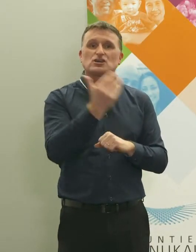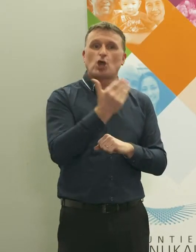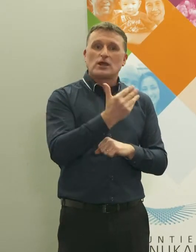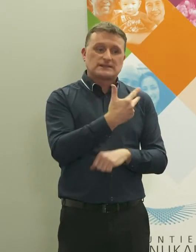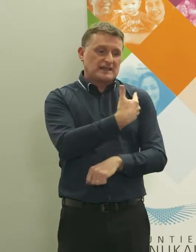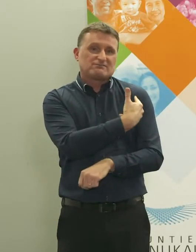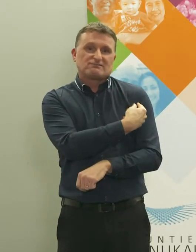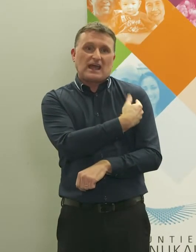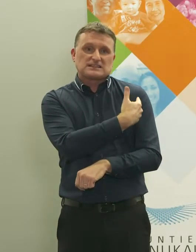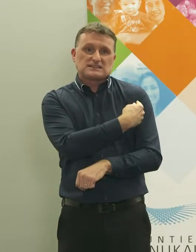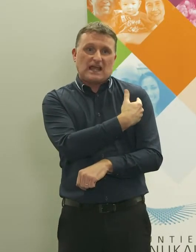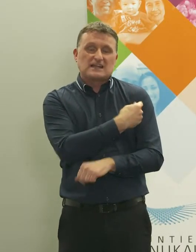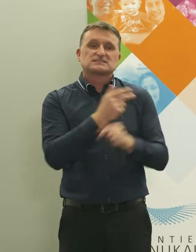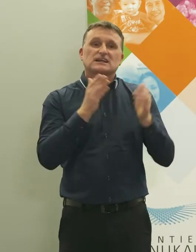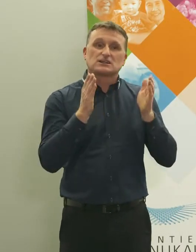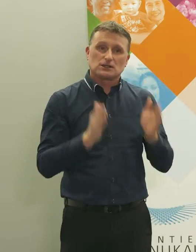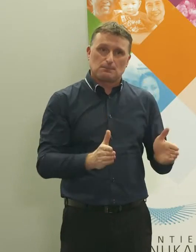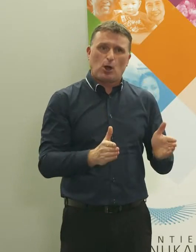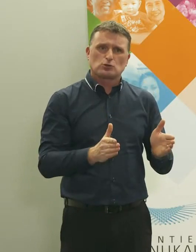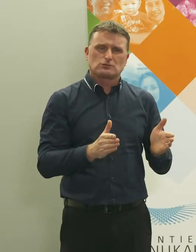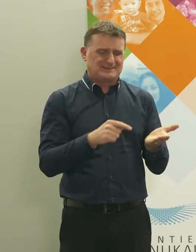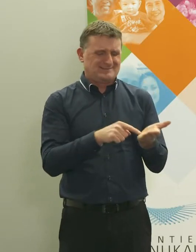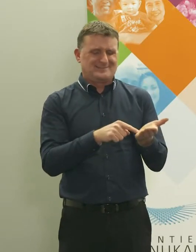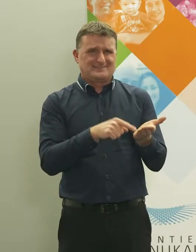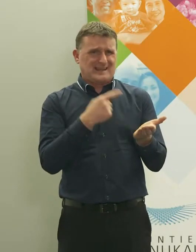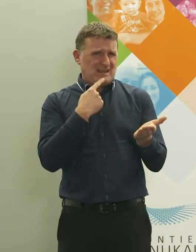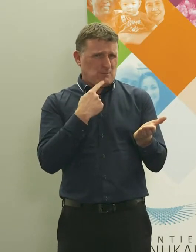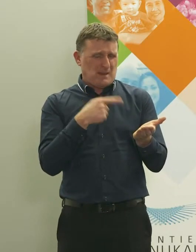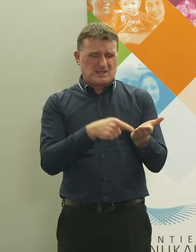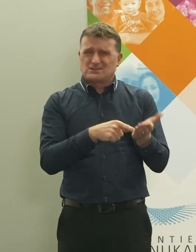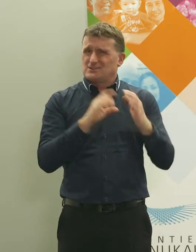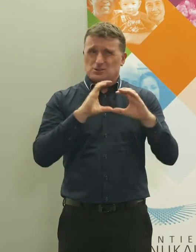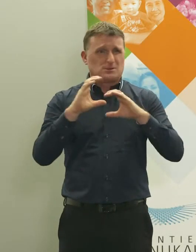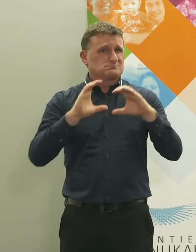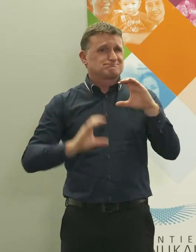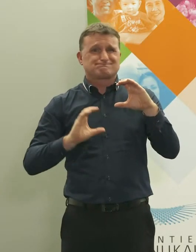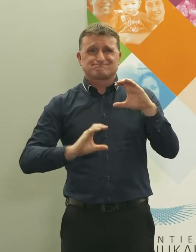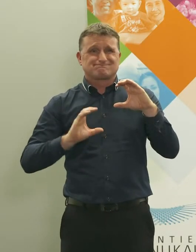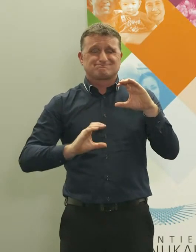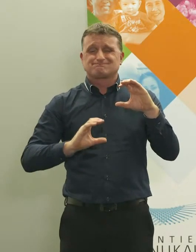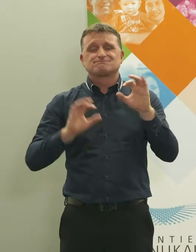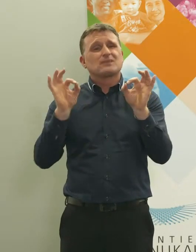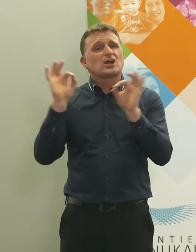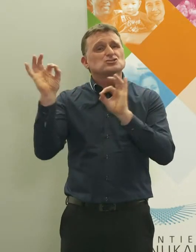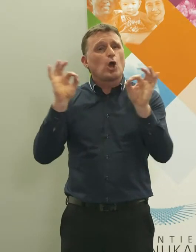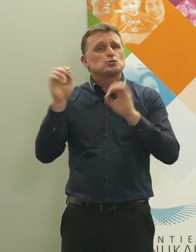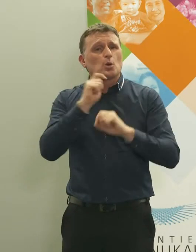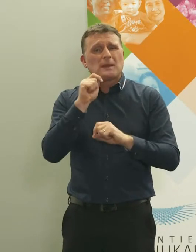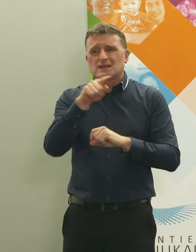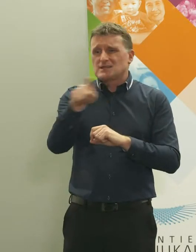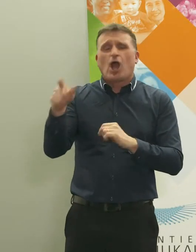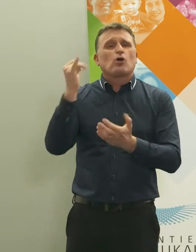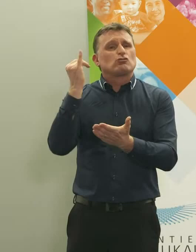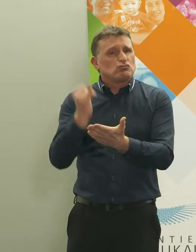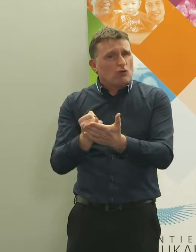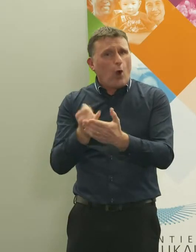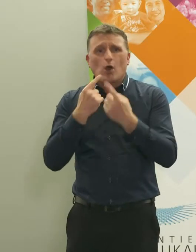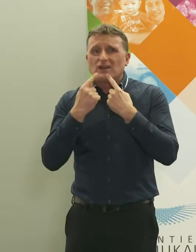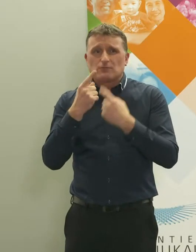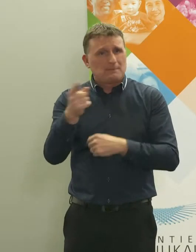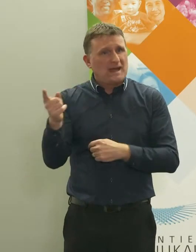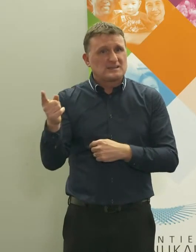a direct result of deliberate misinformation that's being spread through social media. The government is not